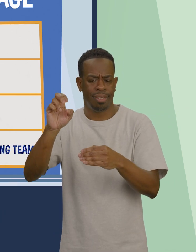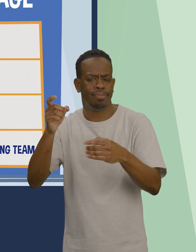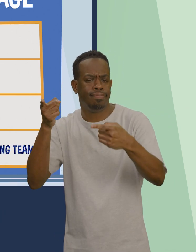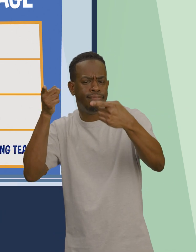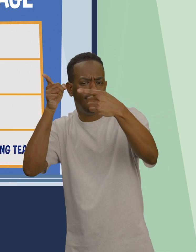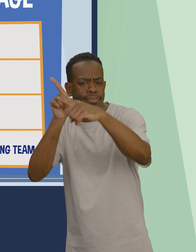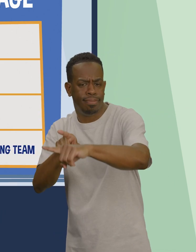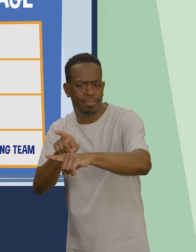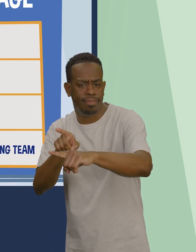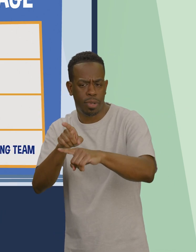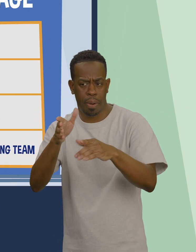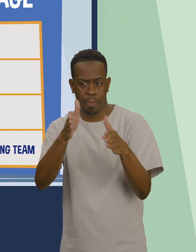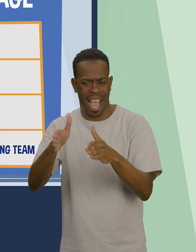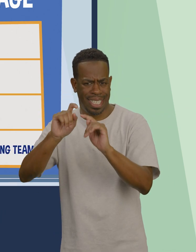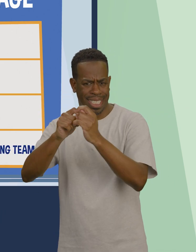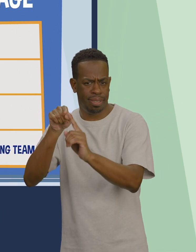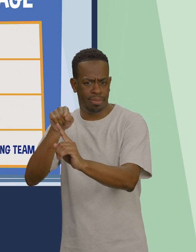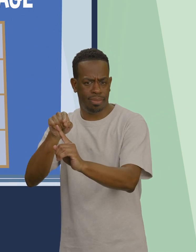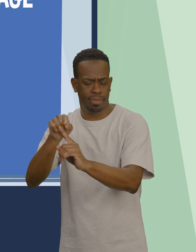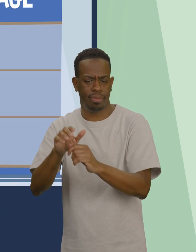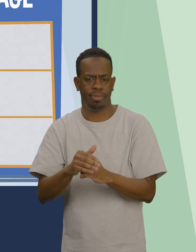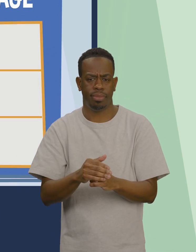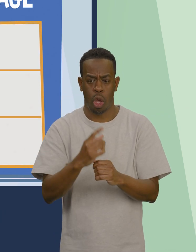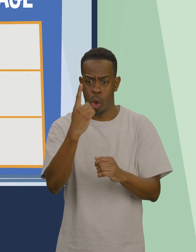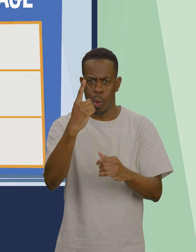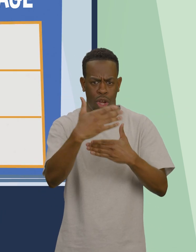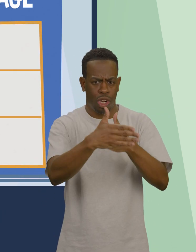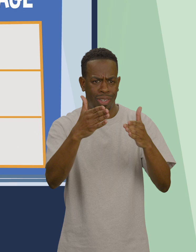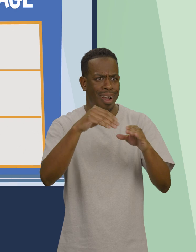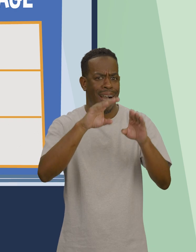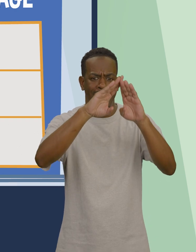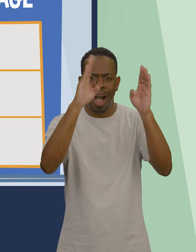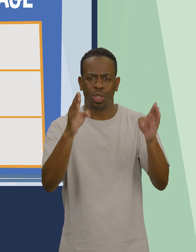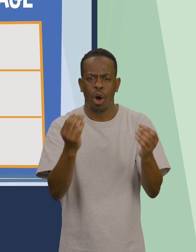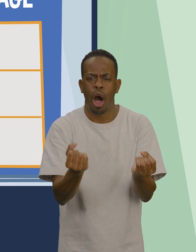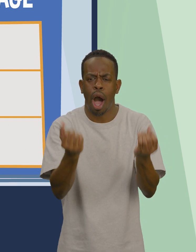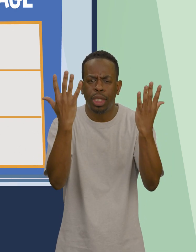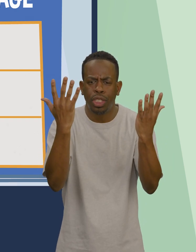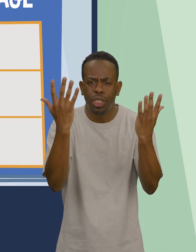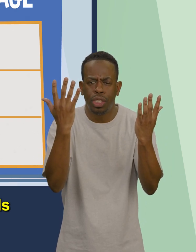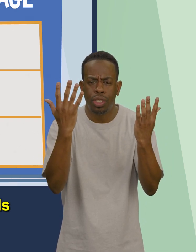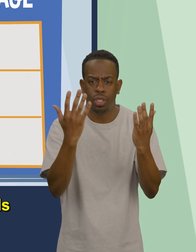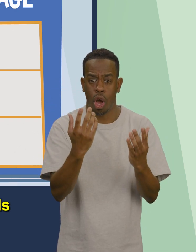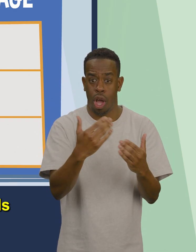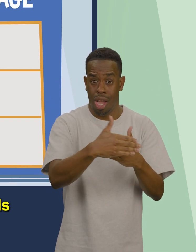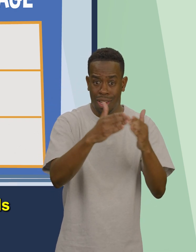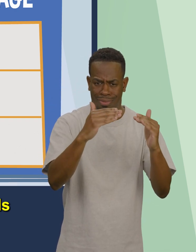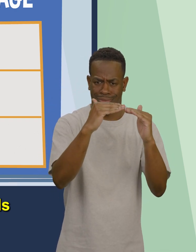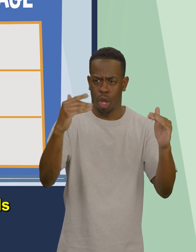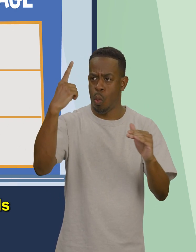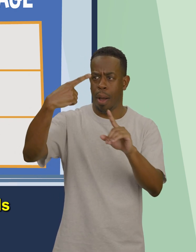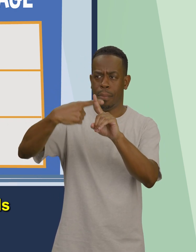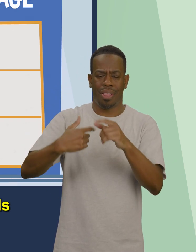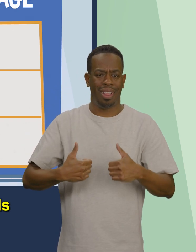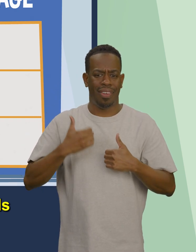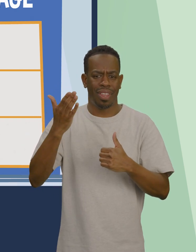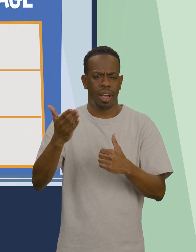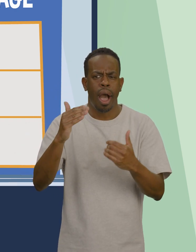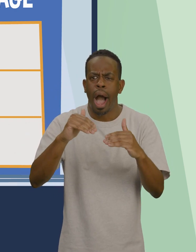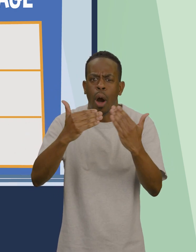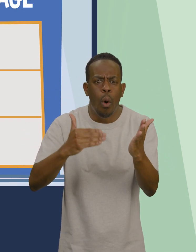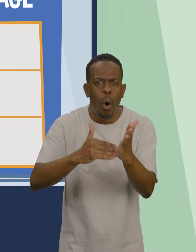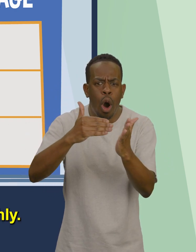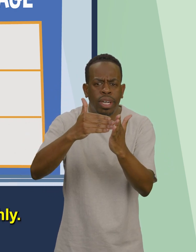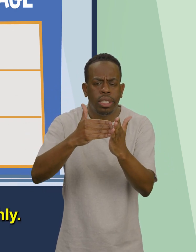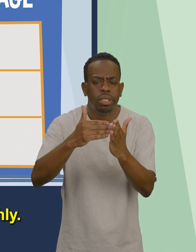is the date agreed upon by the planning team. How much is one unit? In housing, each unit equals 1 month living there. And